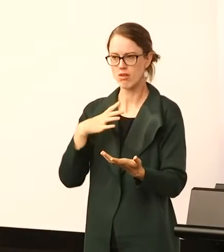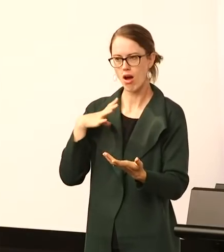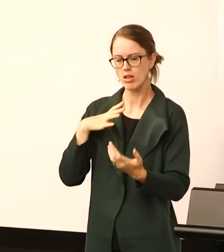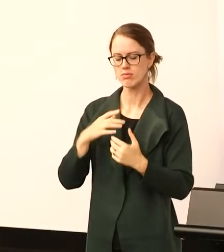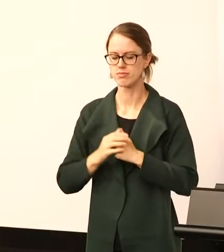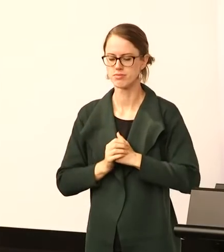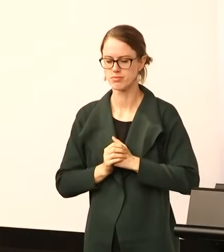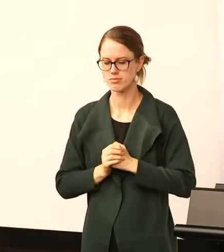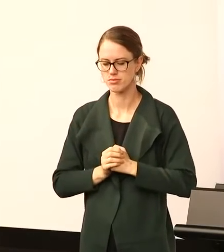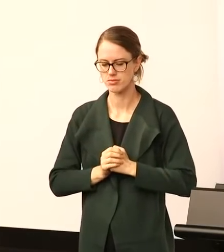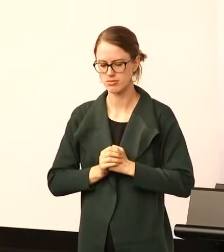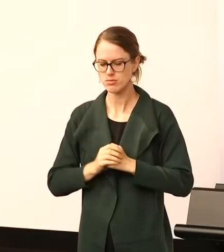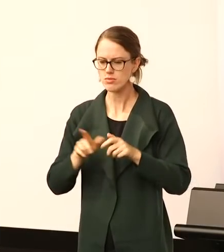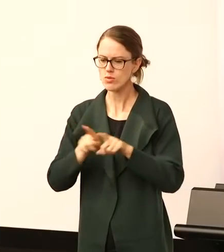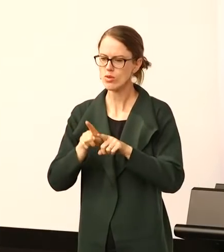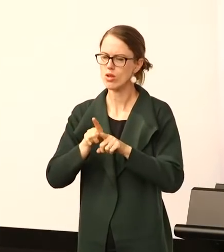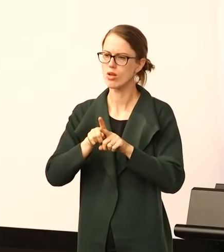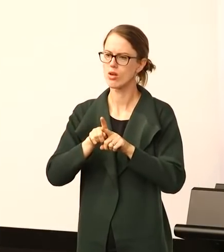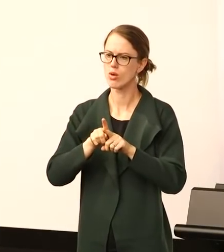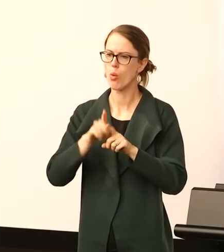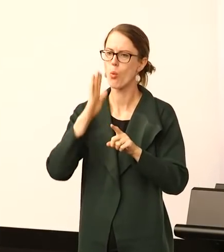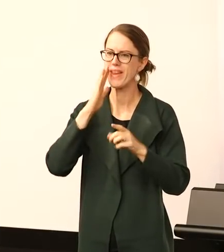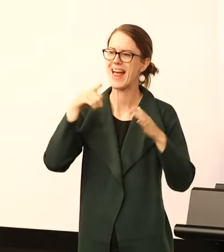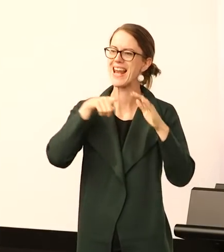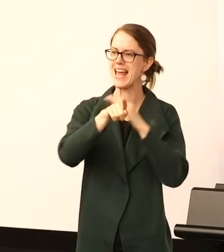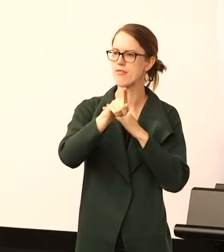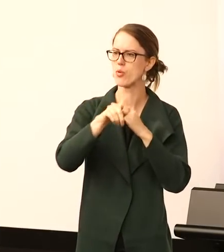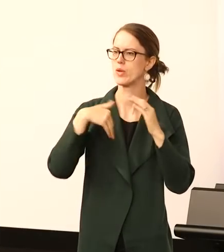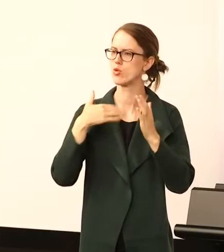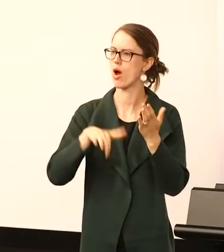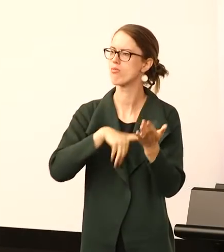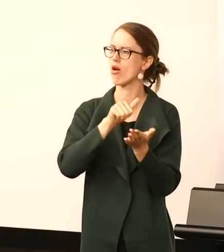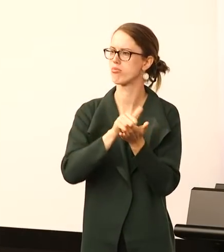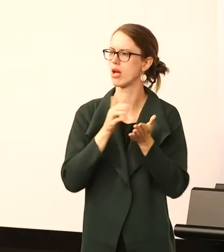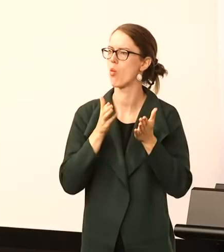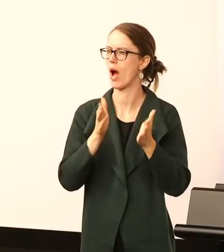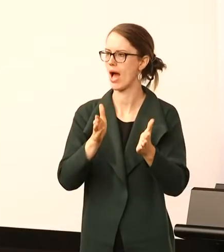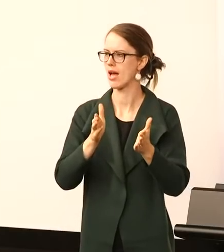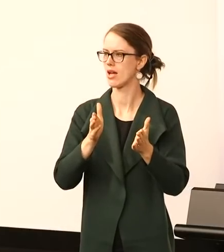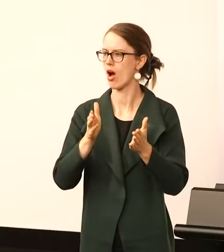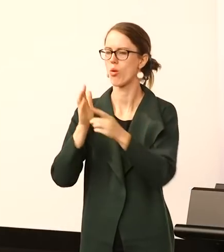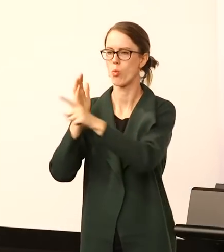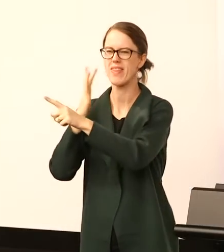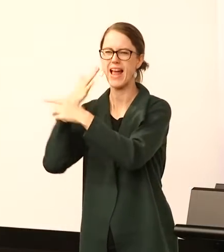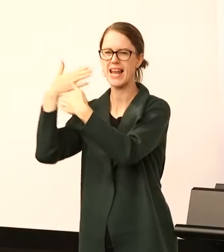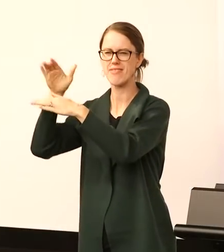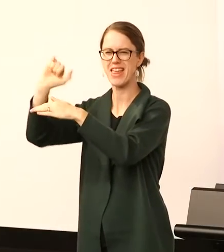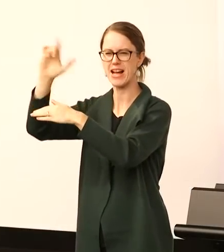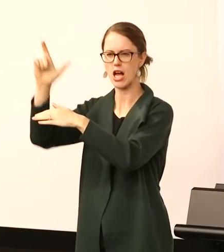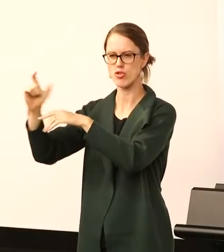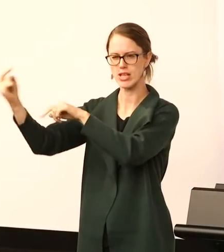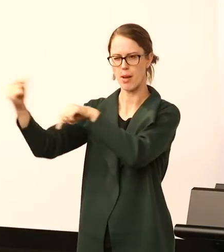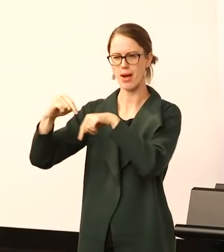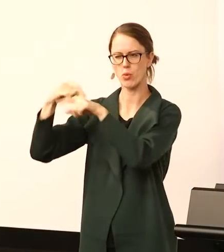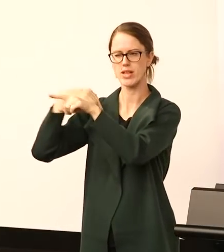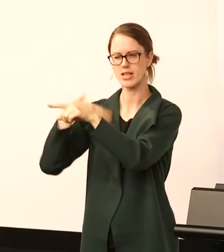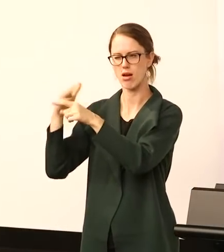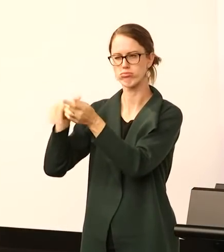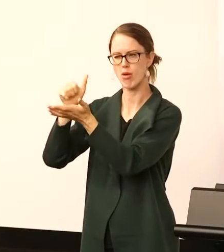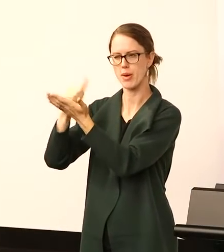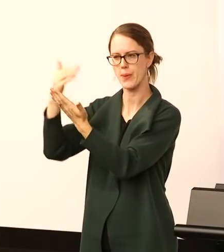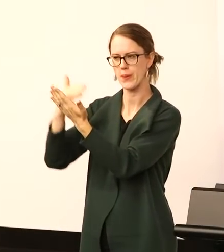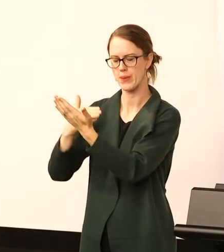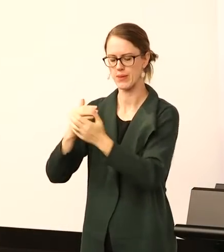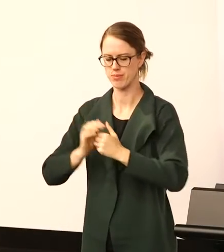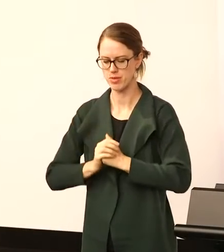coupled with appropriate exit measures from where they come from. And note here, the significance